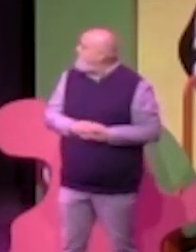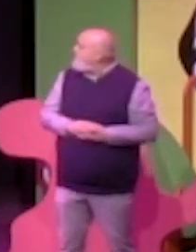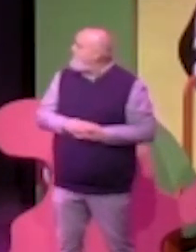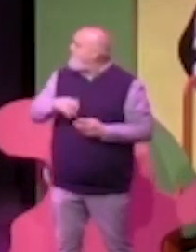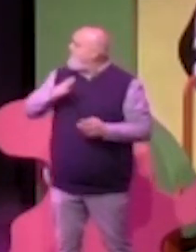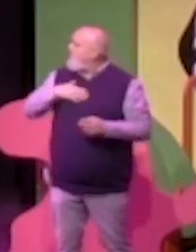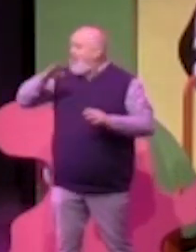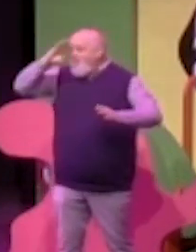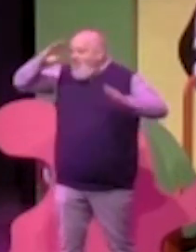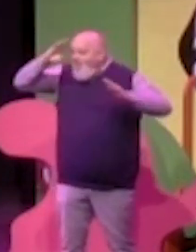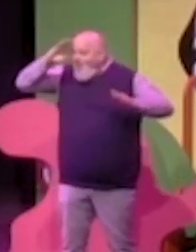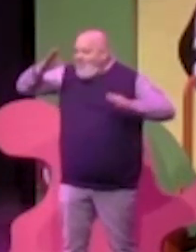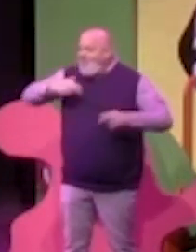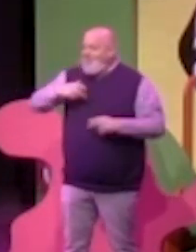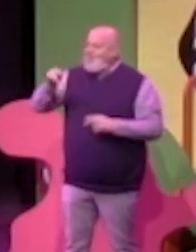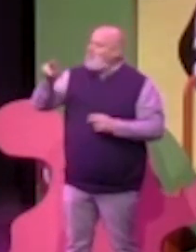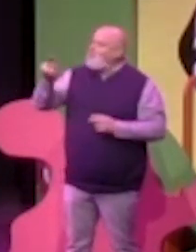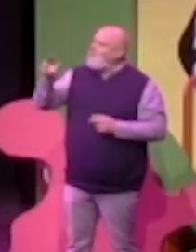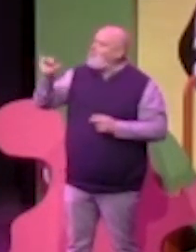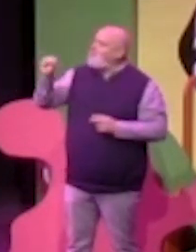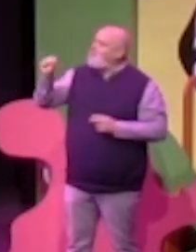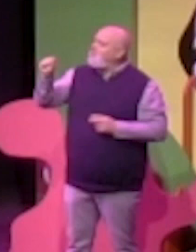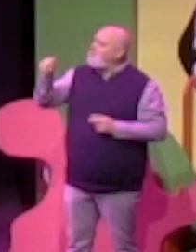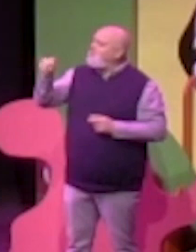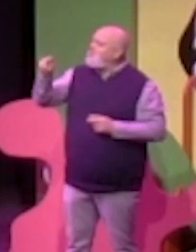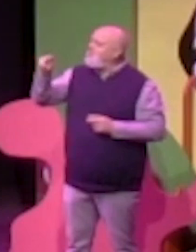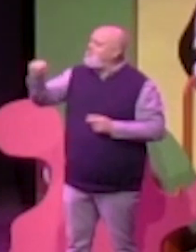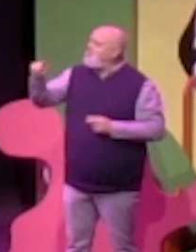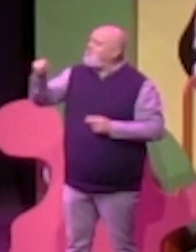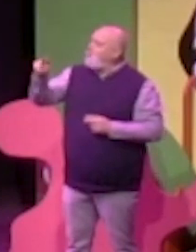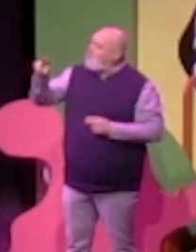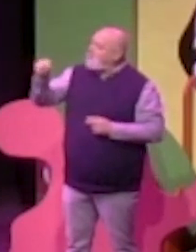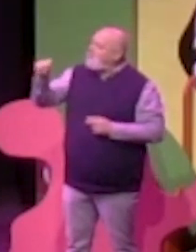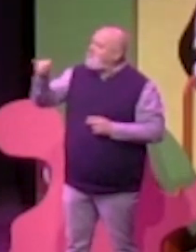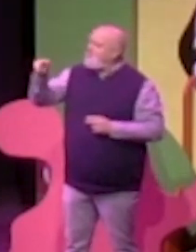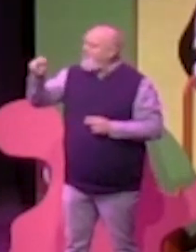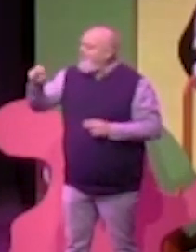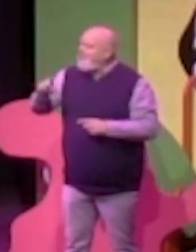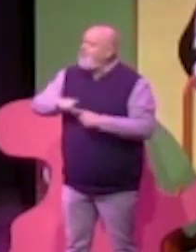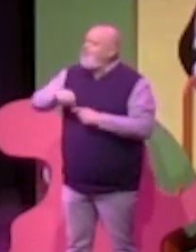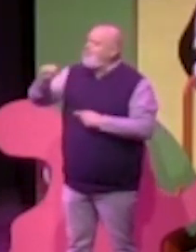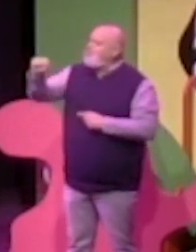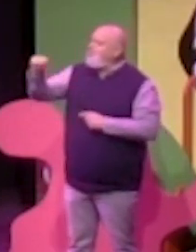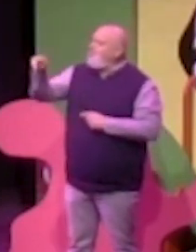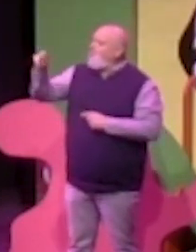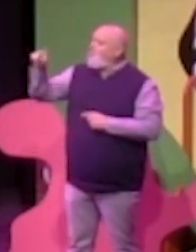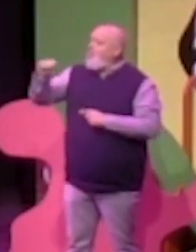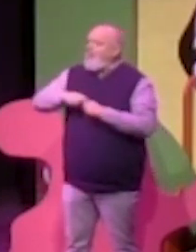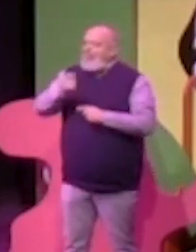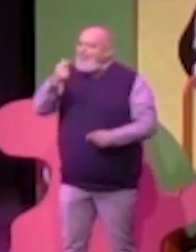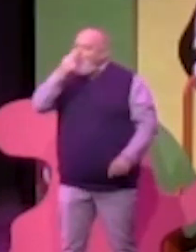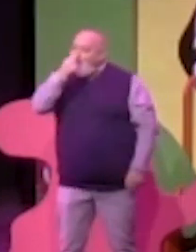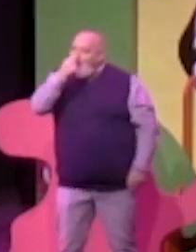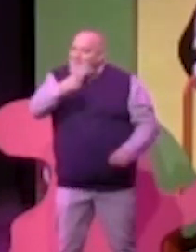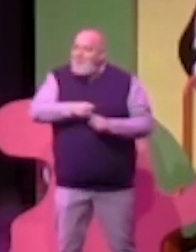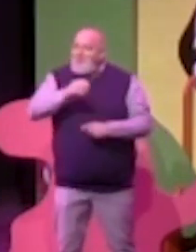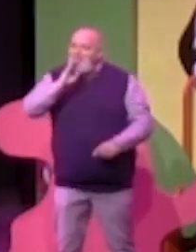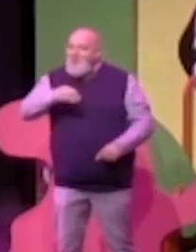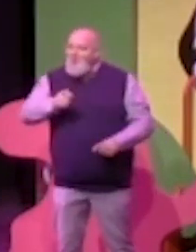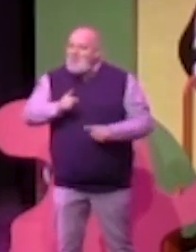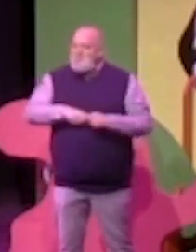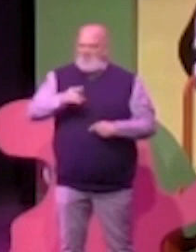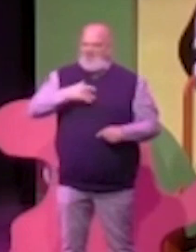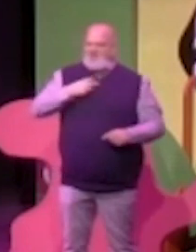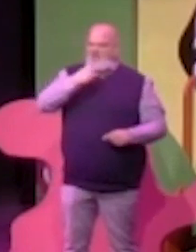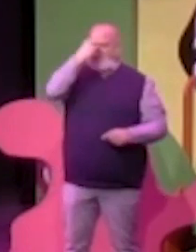Hi, everybody. I'm Kristin McDonald, Sakoda. I'm sorry, I'm getting over a cold from my daughter, so I'm stuffy. I'm hearing the sound of